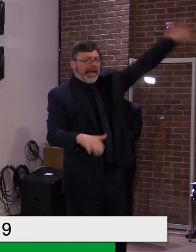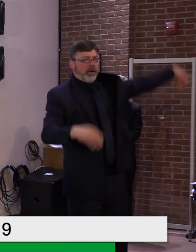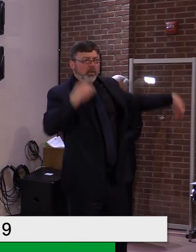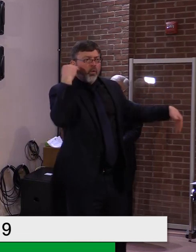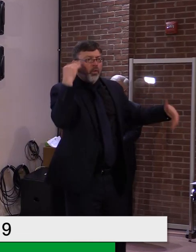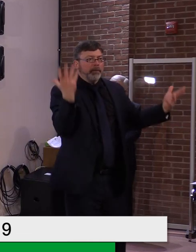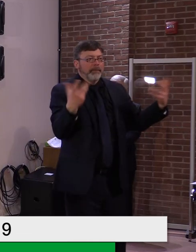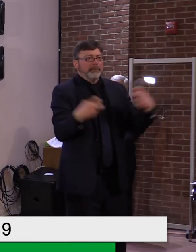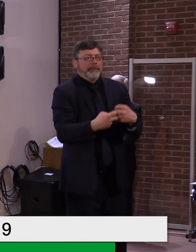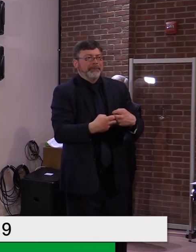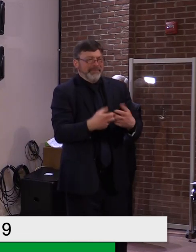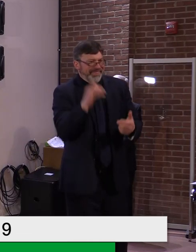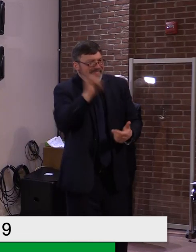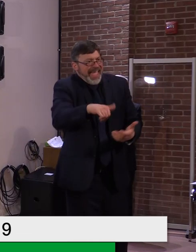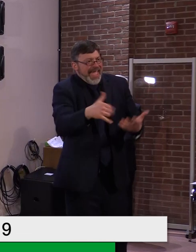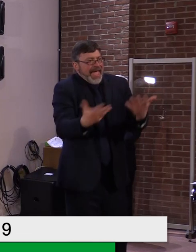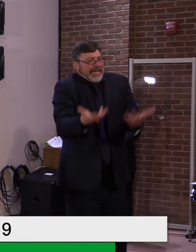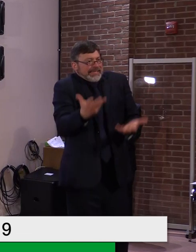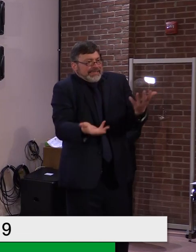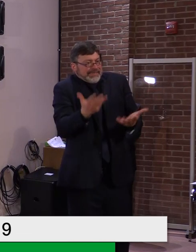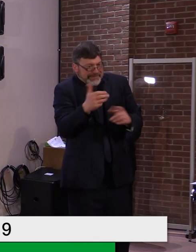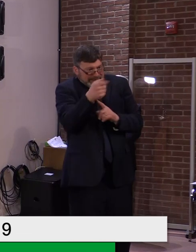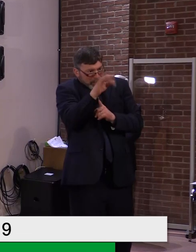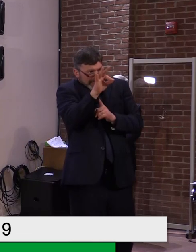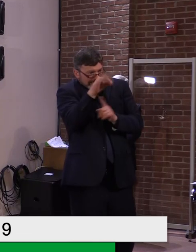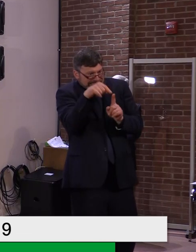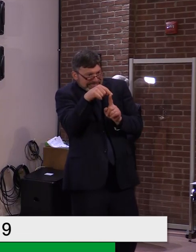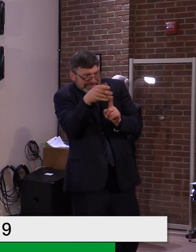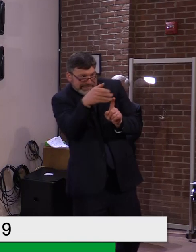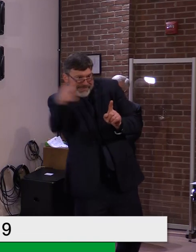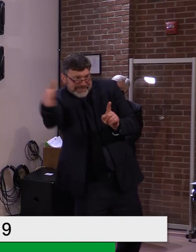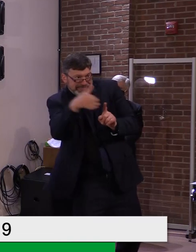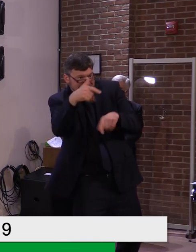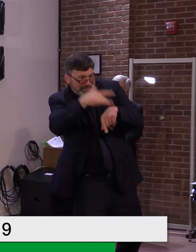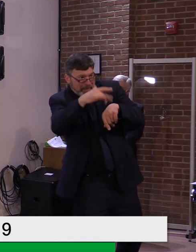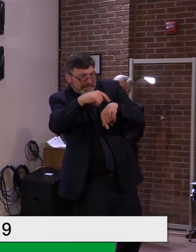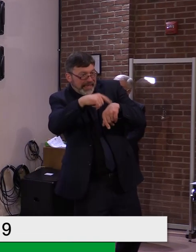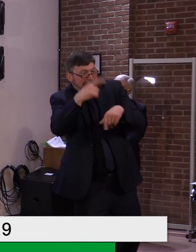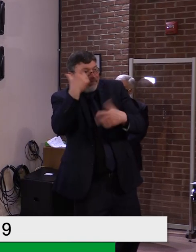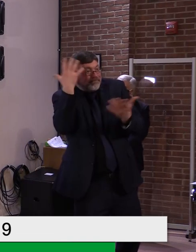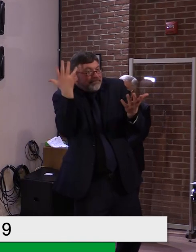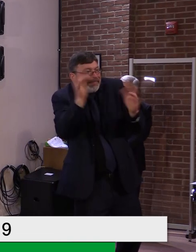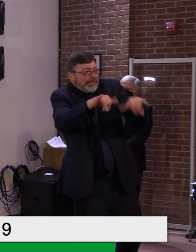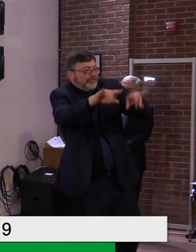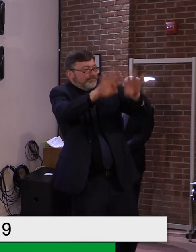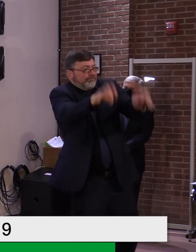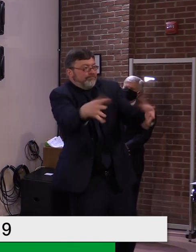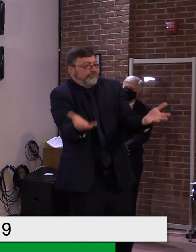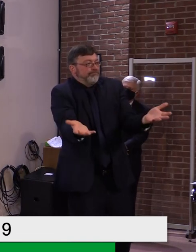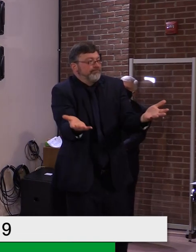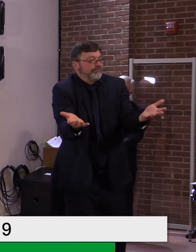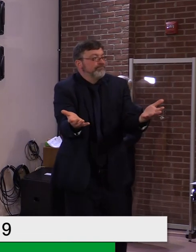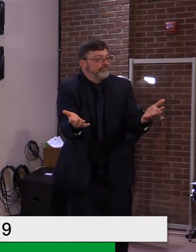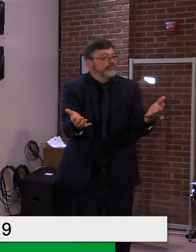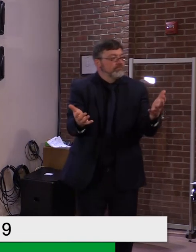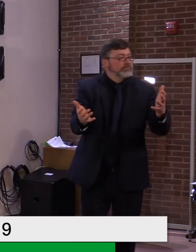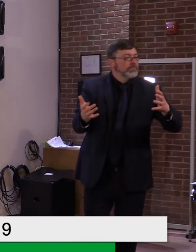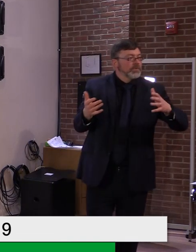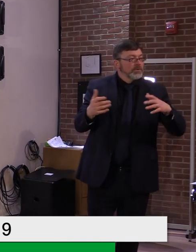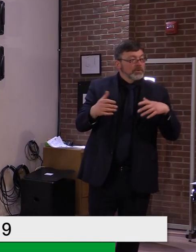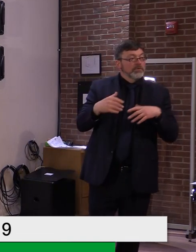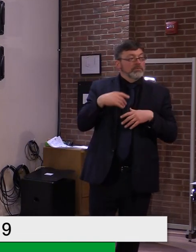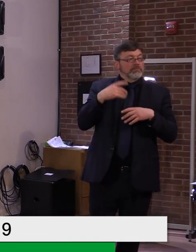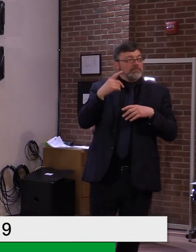week, do you see the state taking any action on the university if cases continue to rise? And is there a possibility that the university could shut